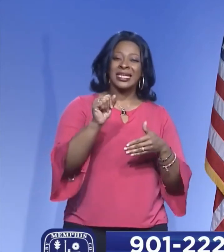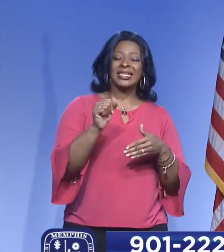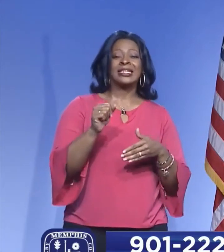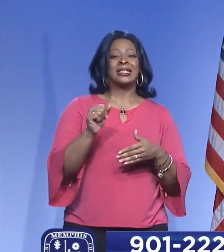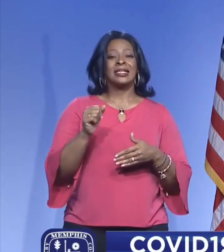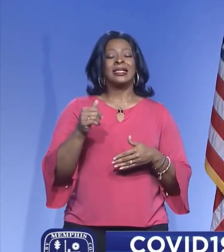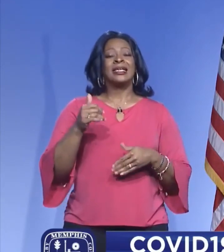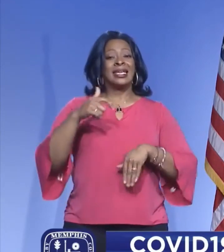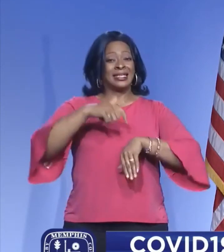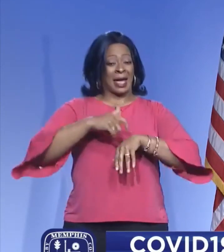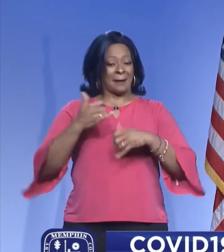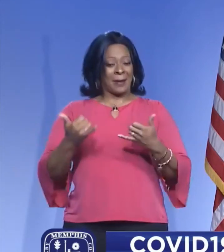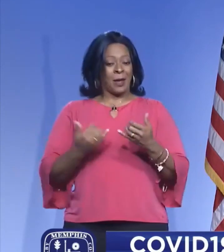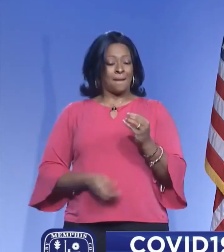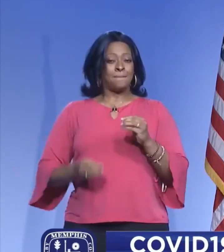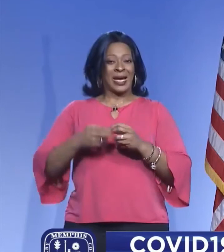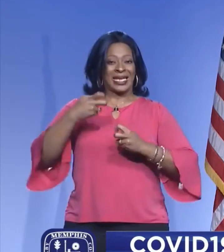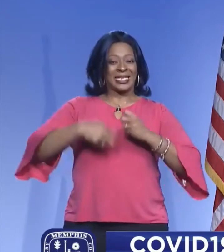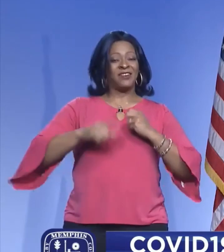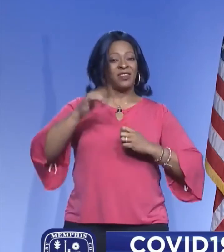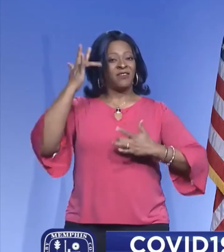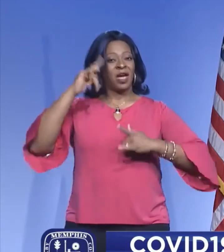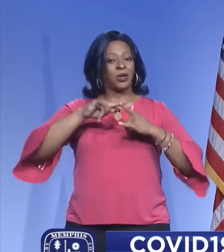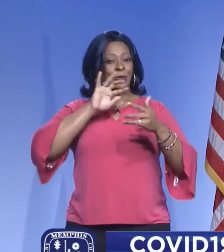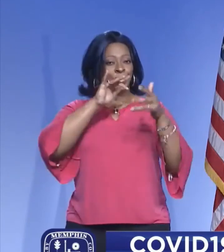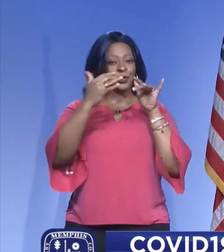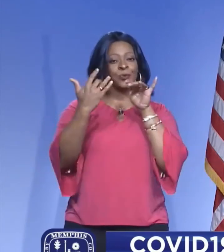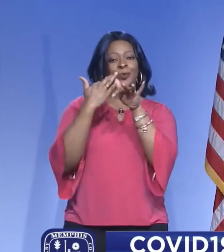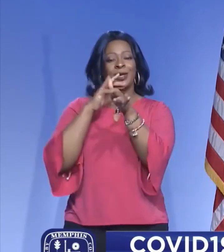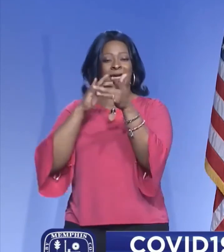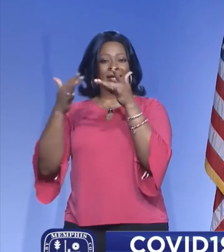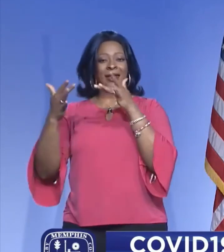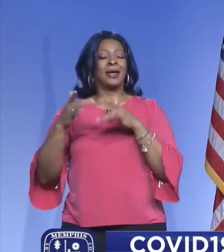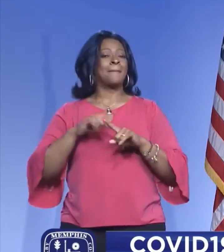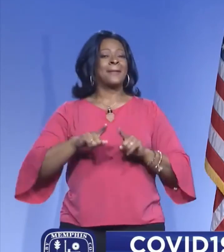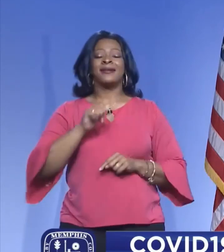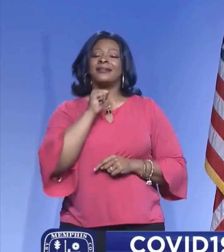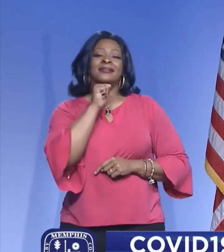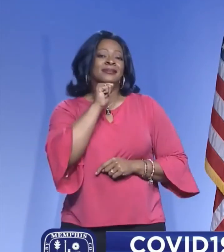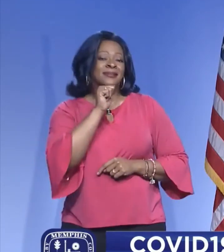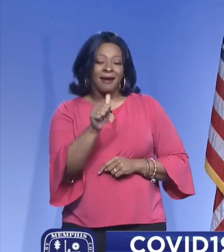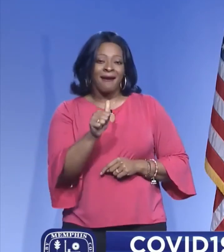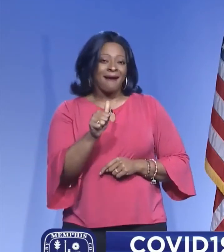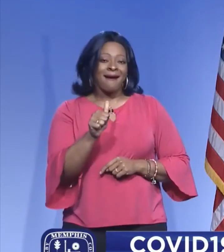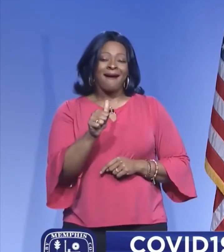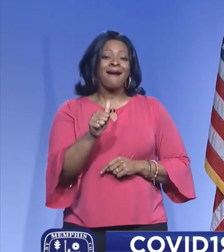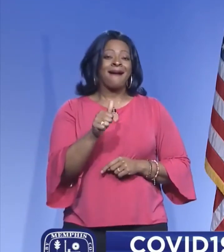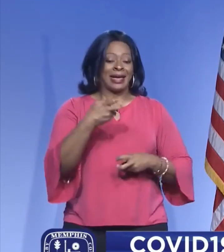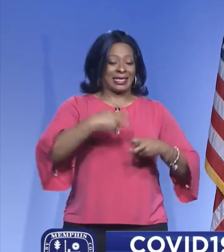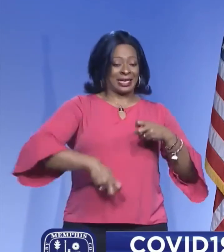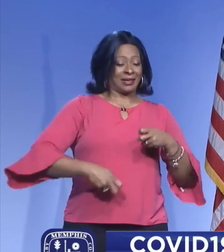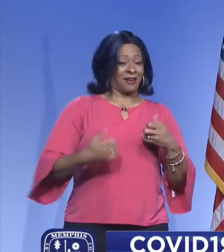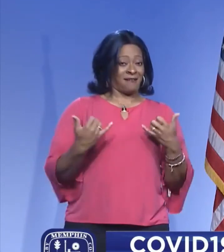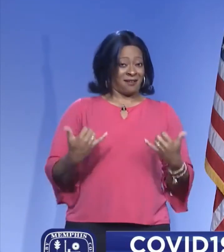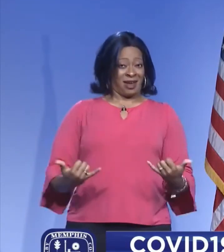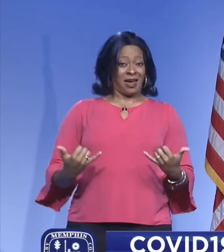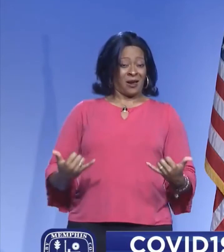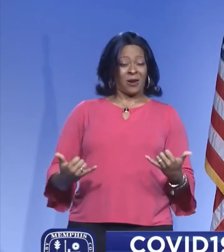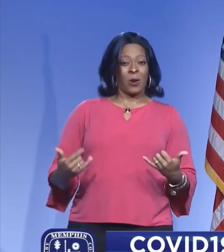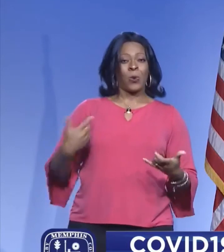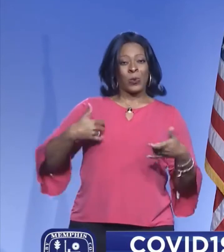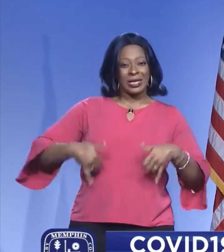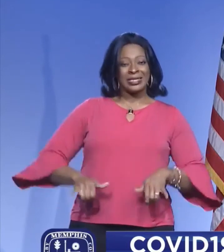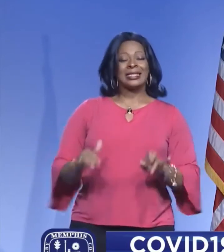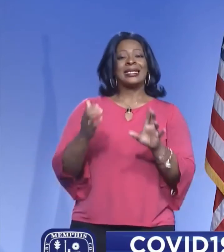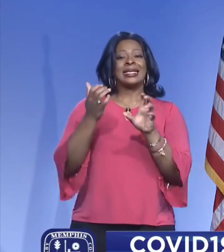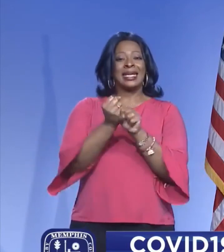time where it is more difficult for the virus to spread, but it's not difficult enough right now, because we're still getting